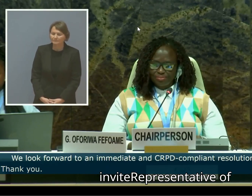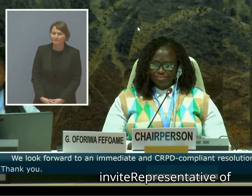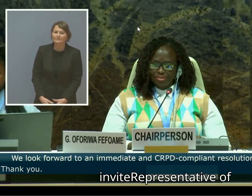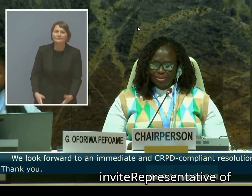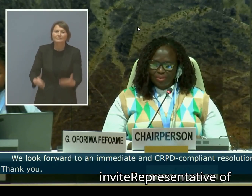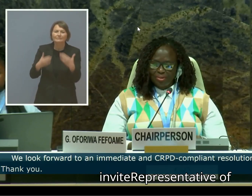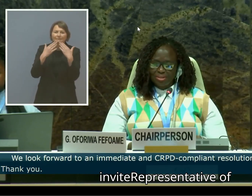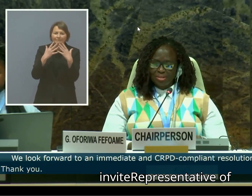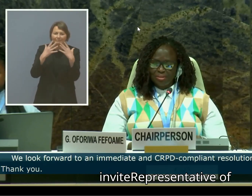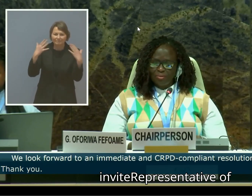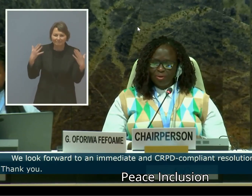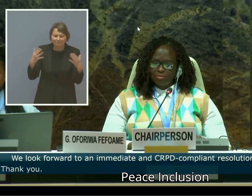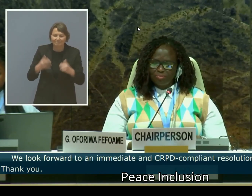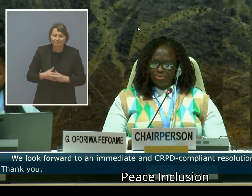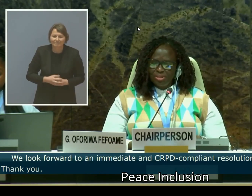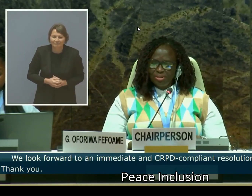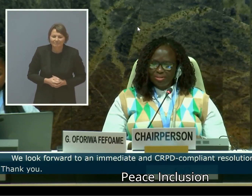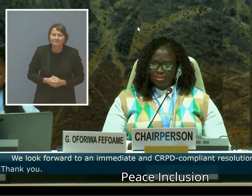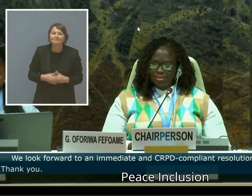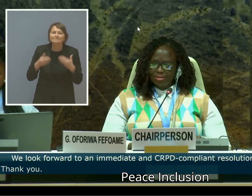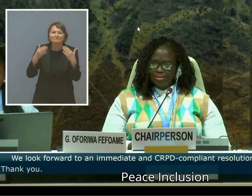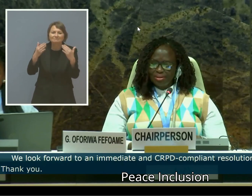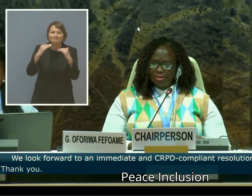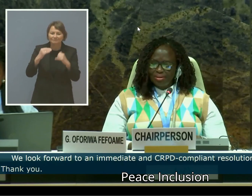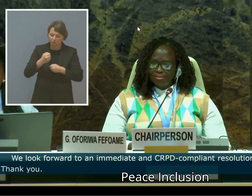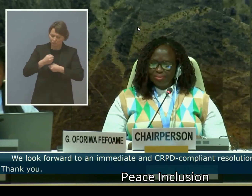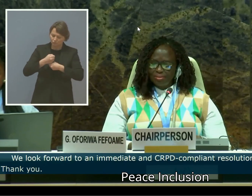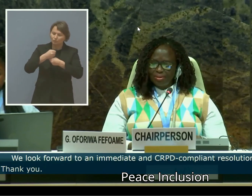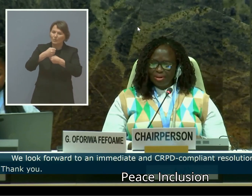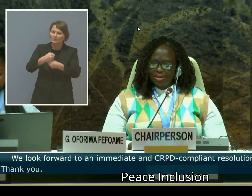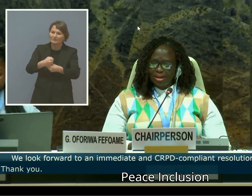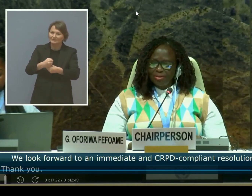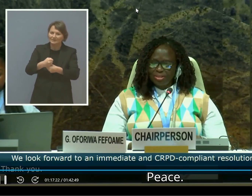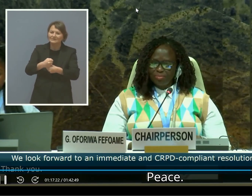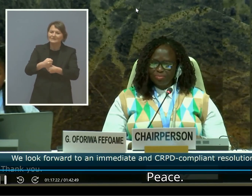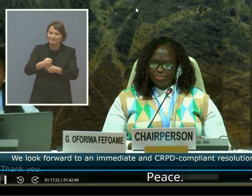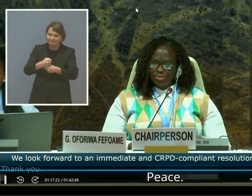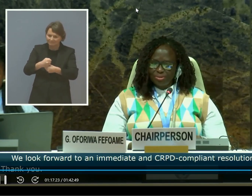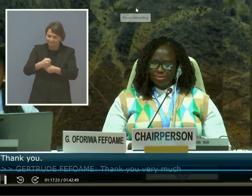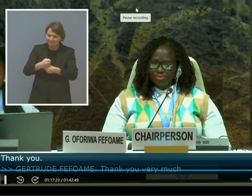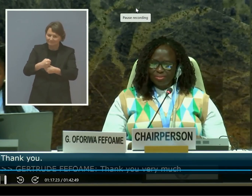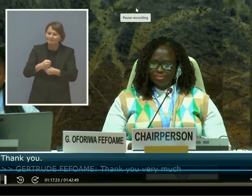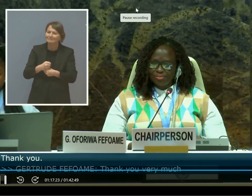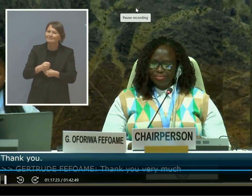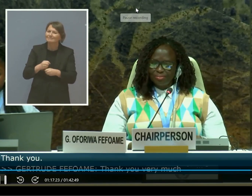the representative of Peace, Inclusion Peace.